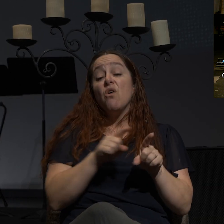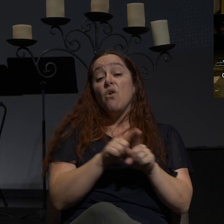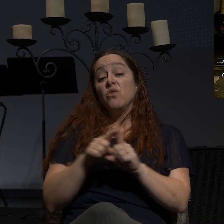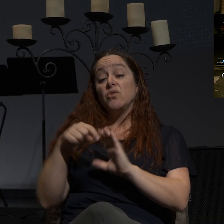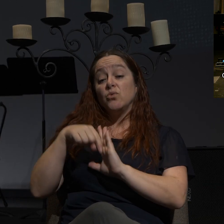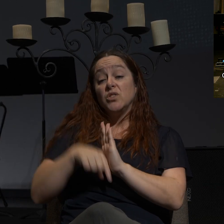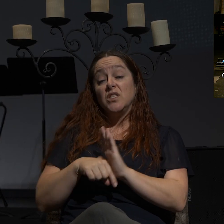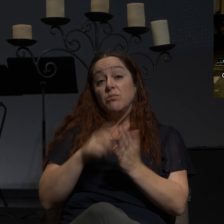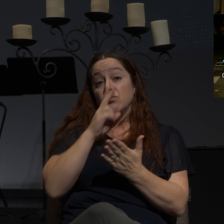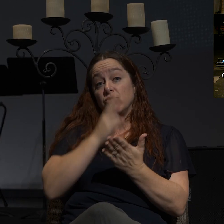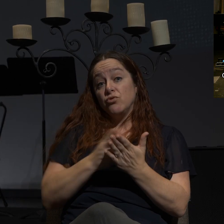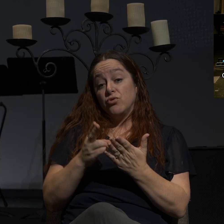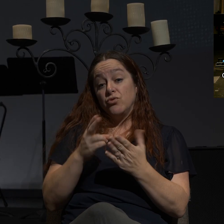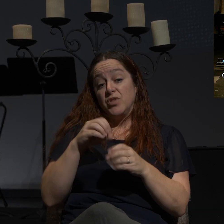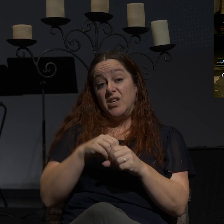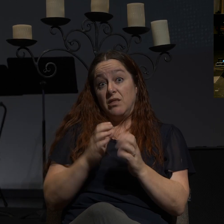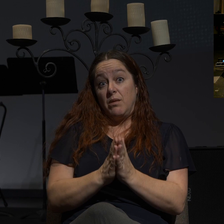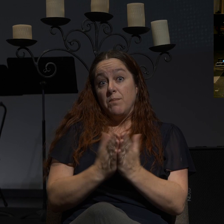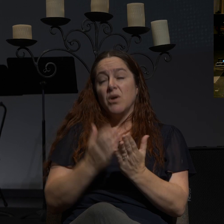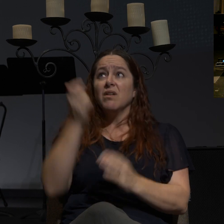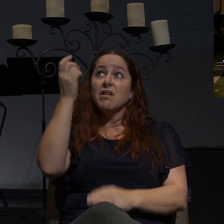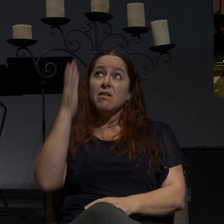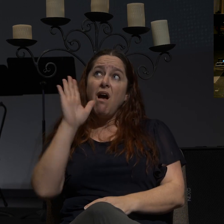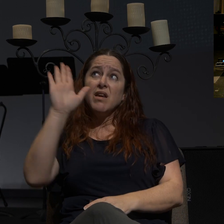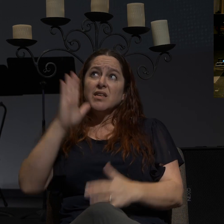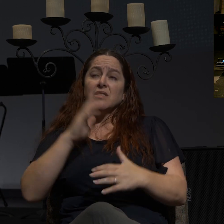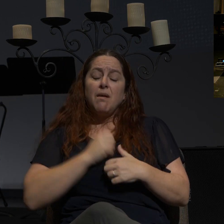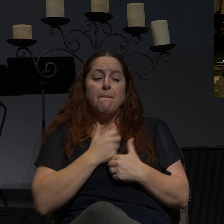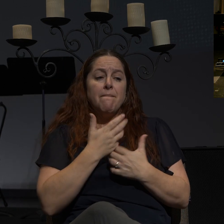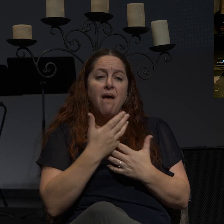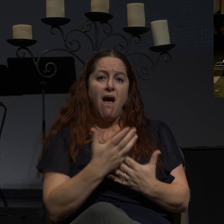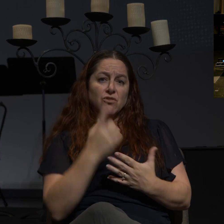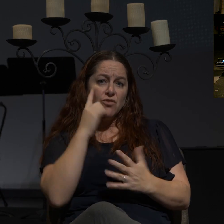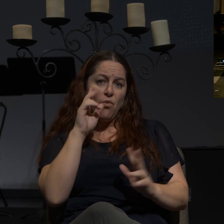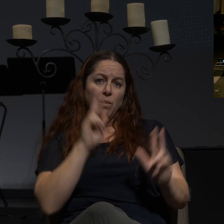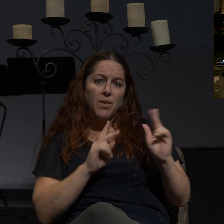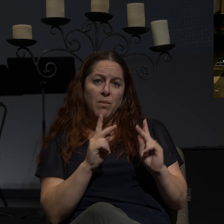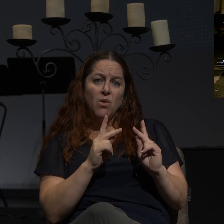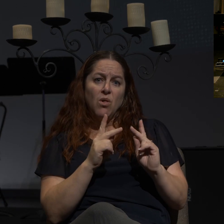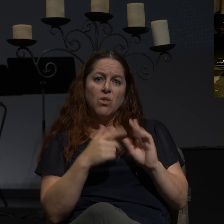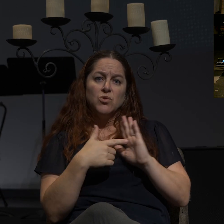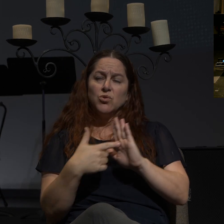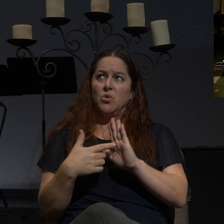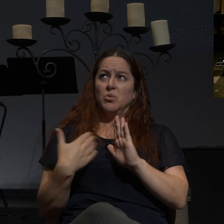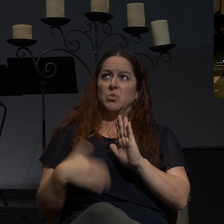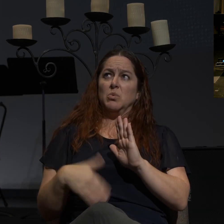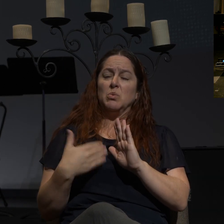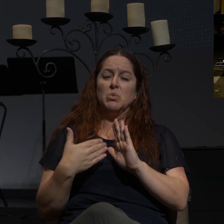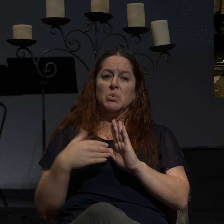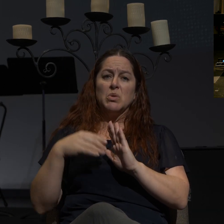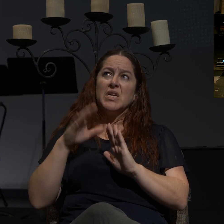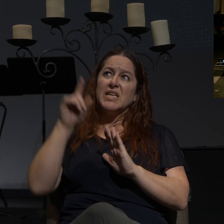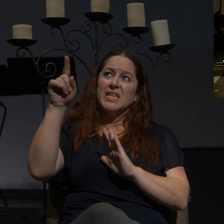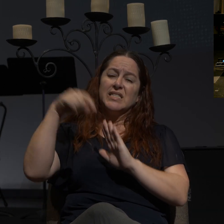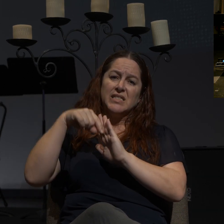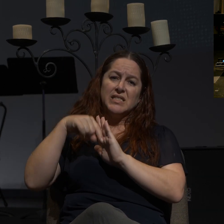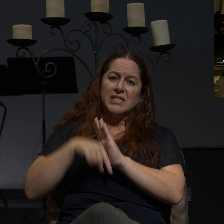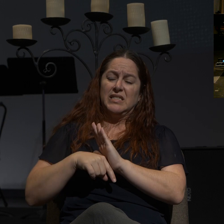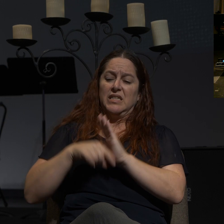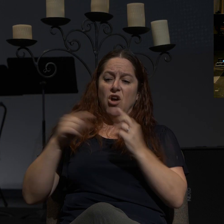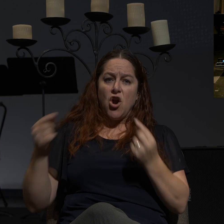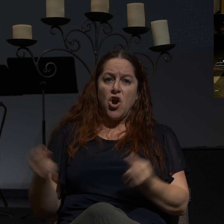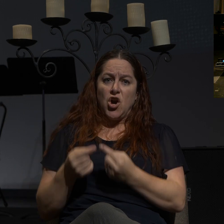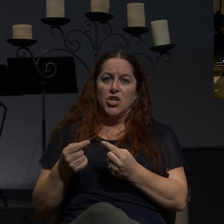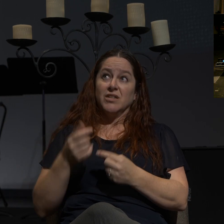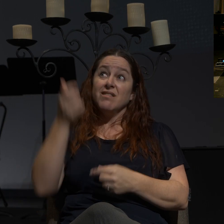can pull out of this passage is that God's compassion for his people just reveals the depth of his hurt. God hurts when he